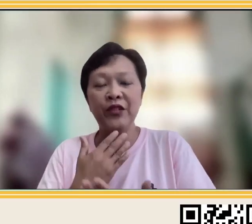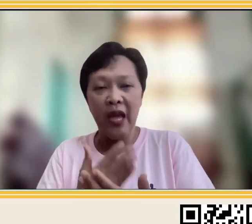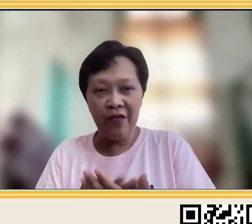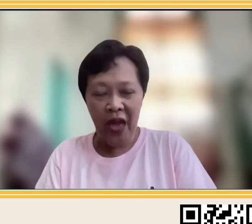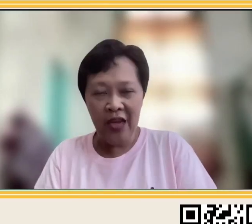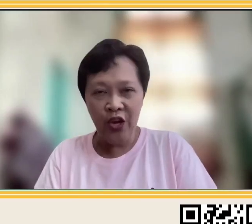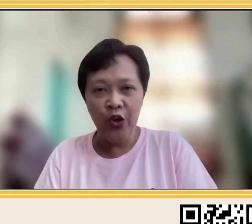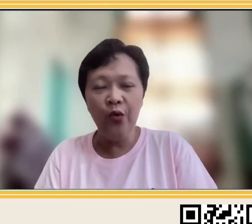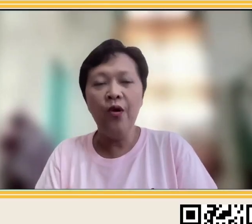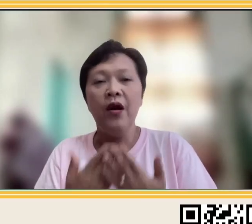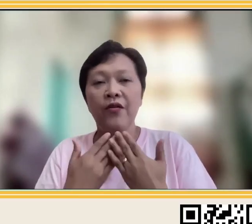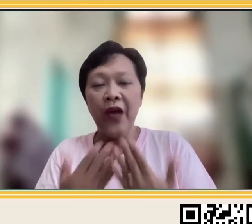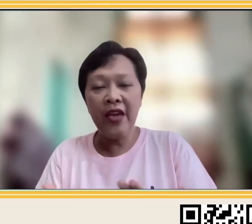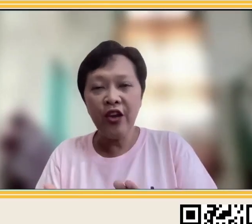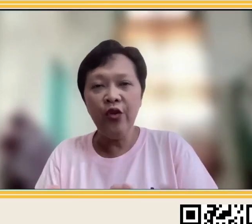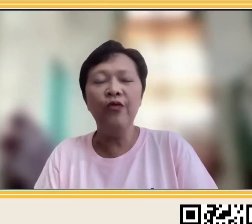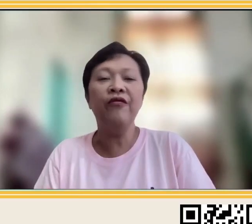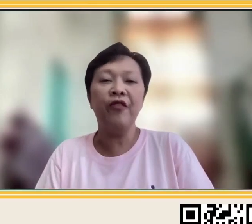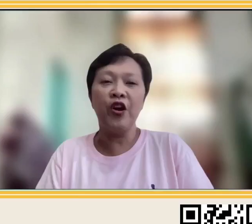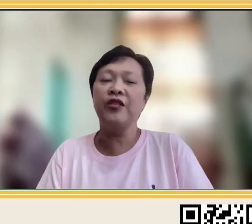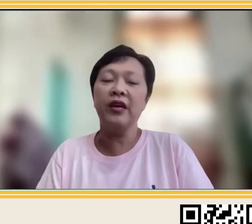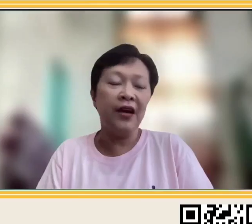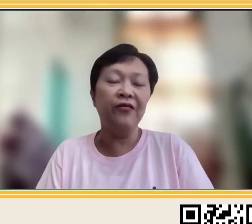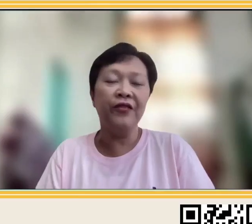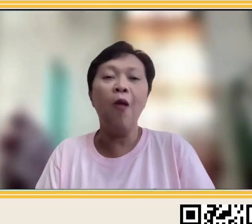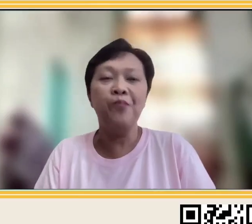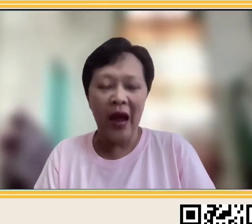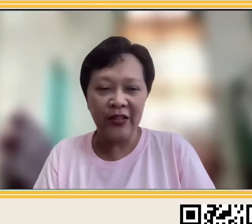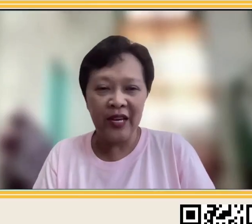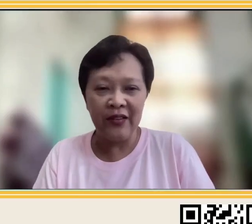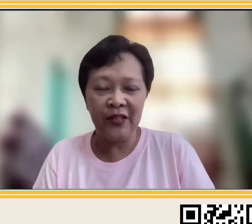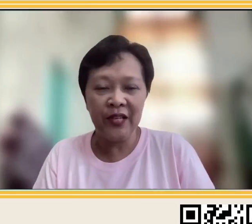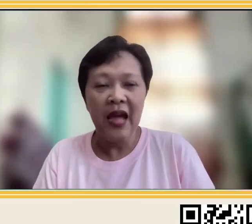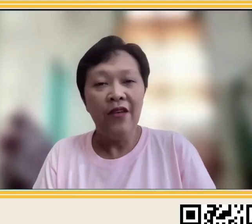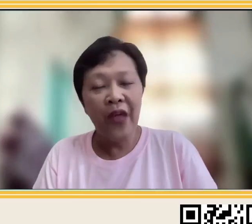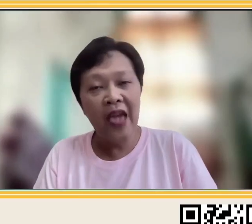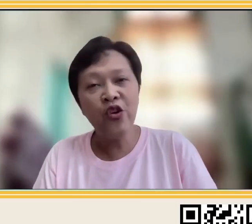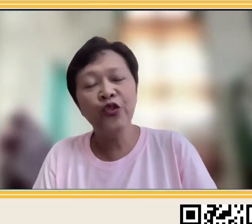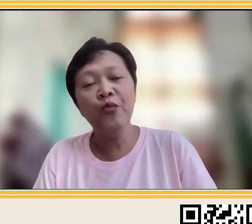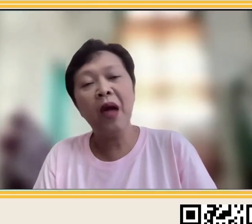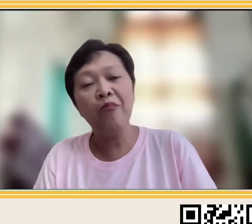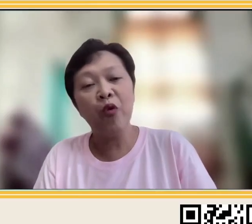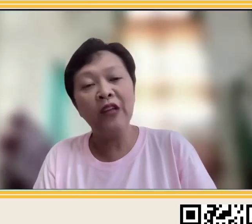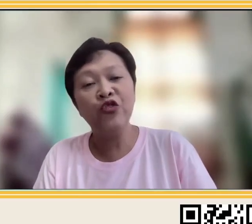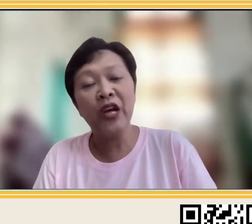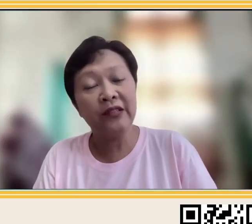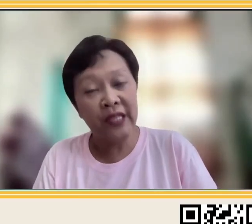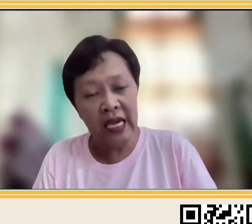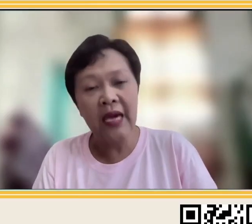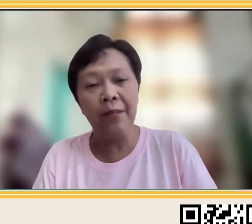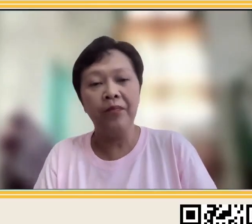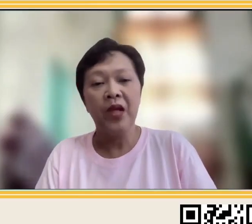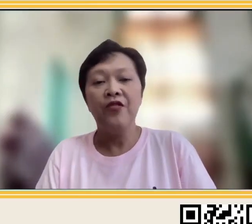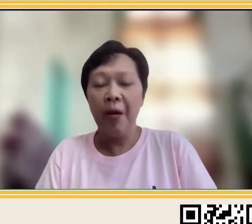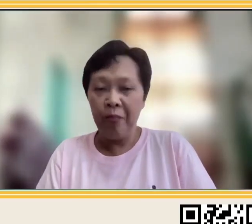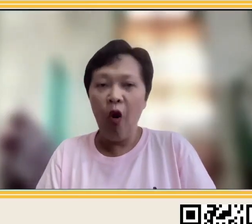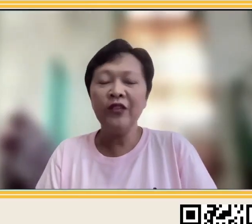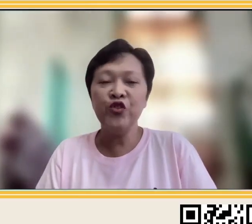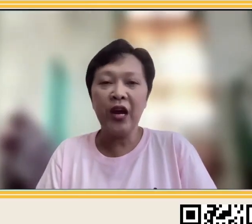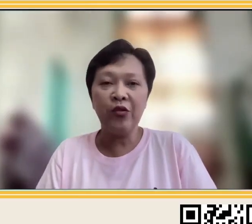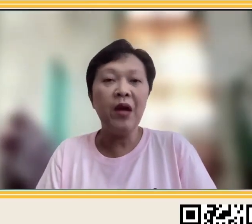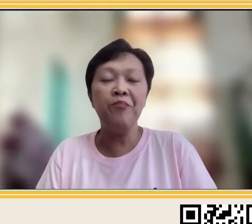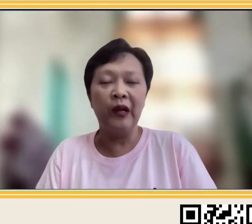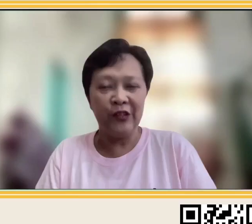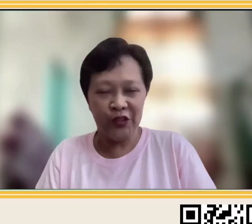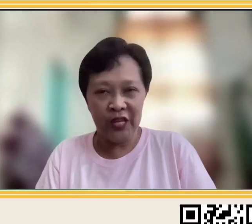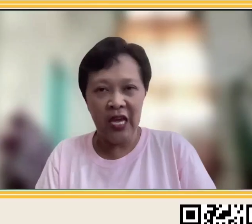Let me say thank you. Thank you for the gift of presence. Thank you to my project team, the